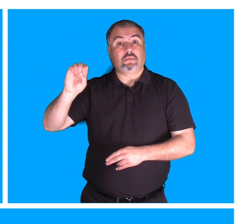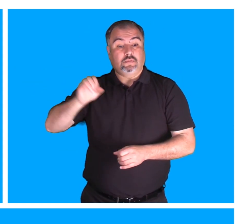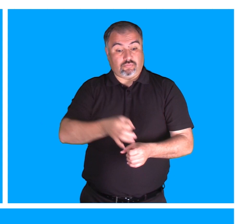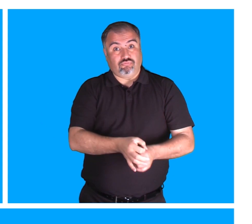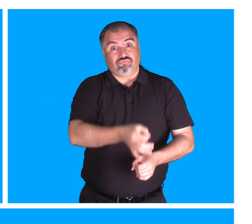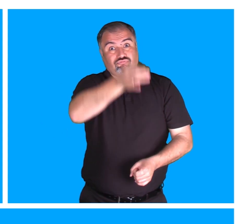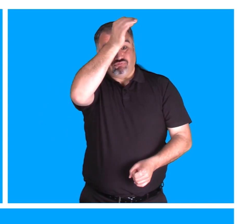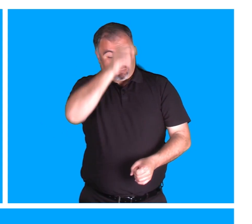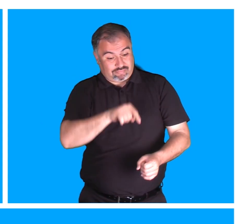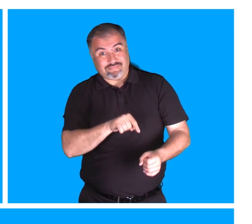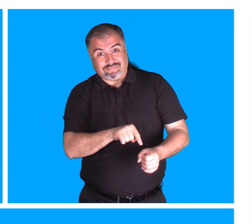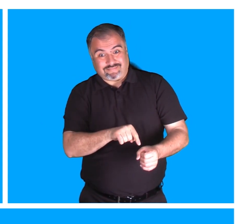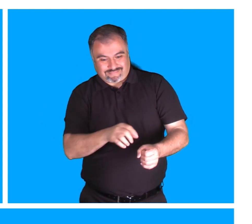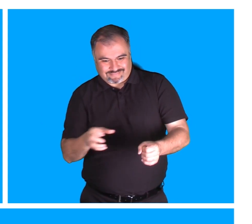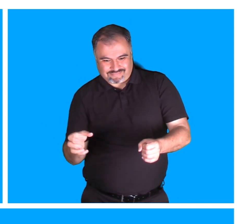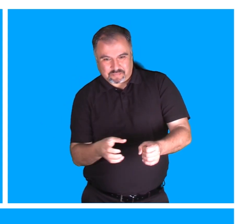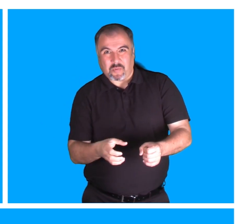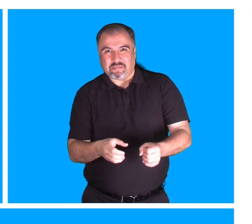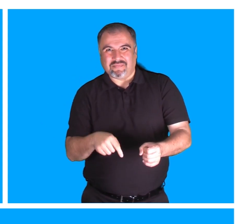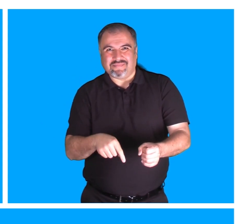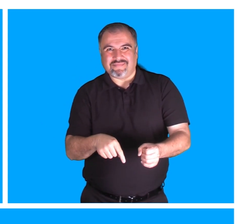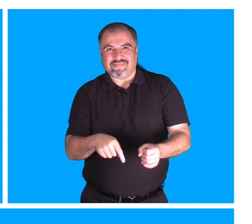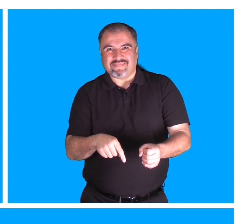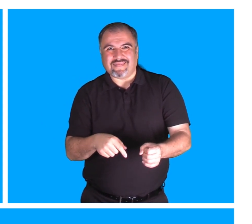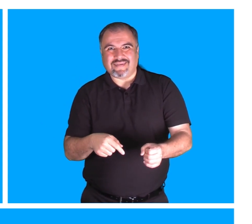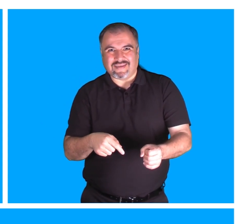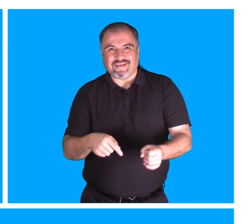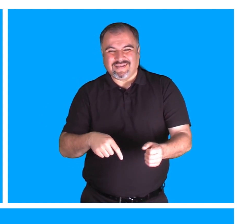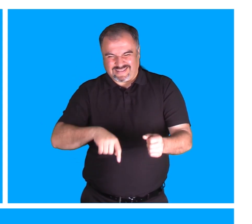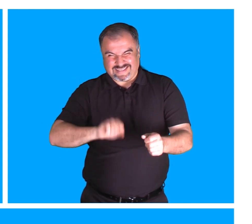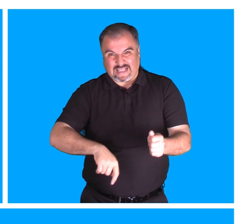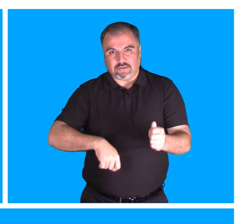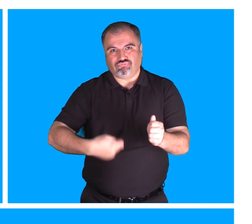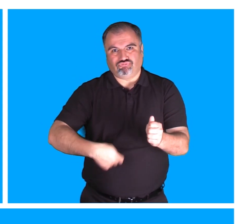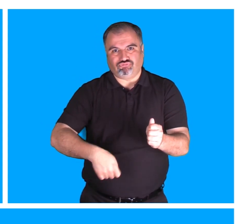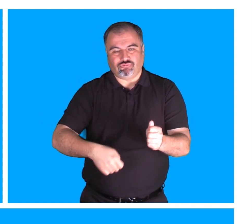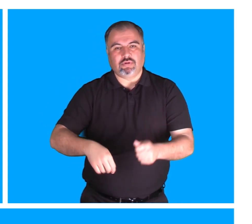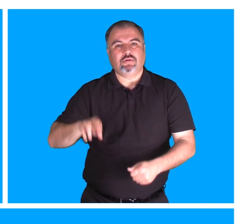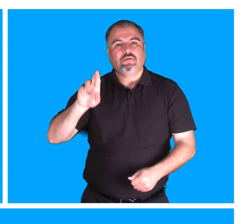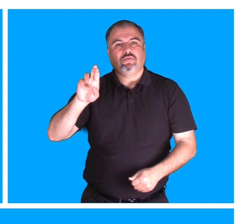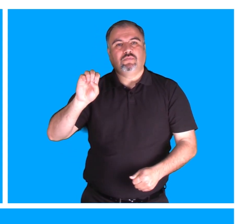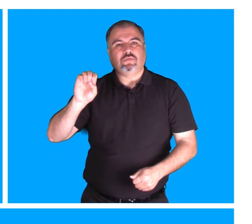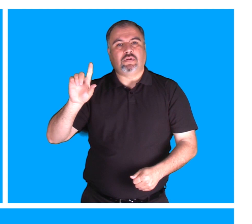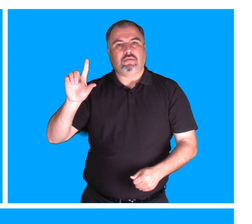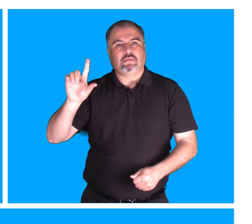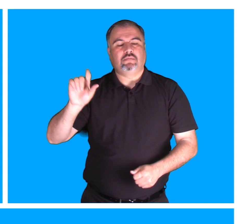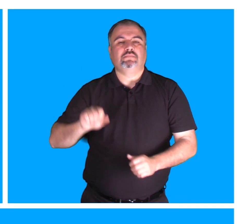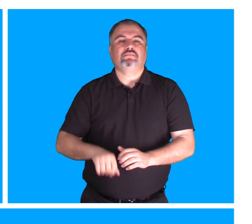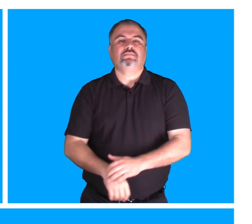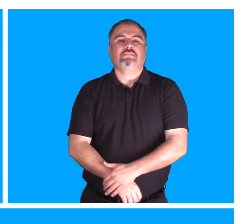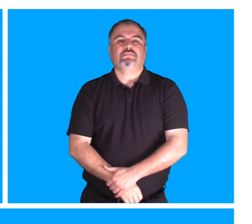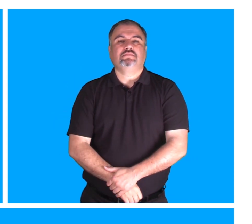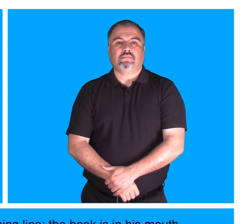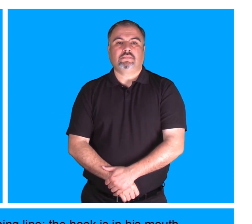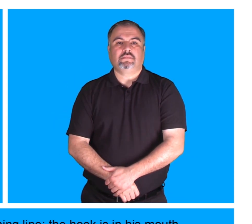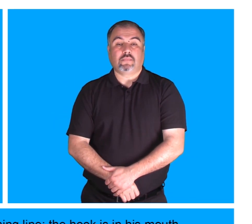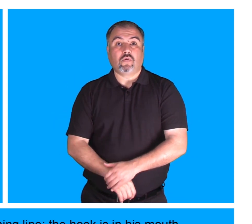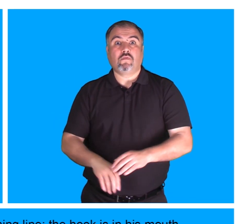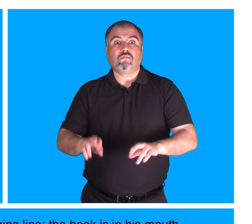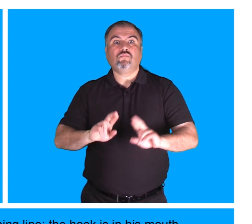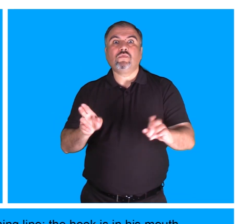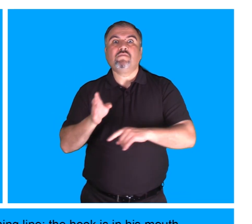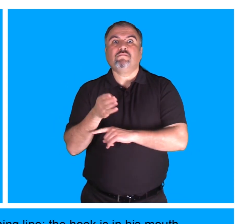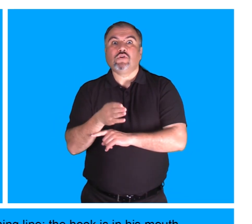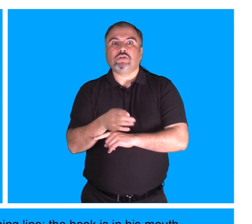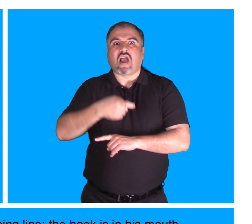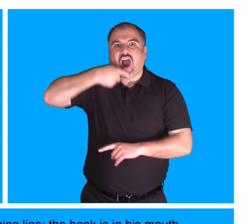Here is a photo of a fishing rod. The part on the side that winds, it's called a reel. This